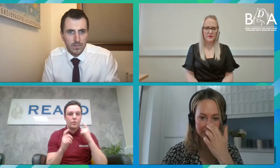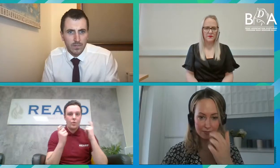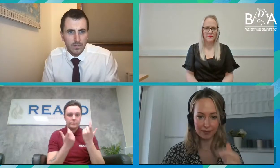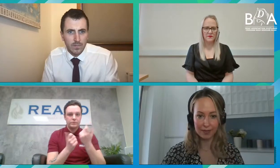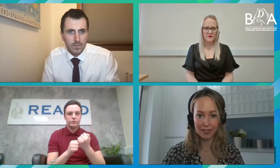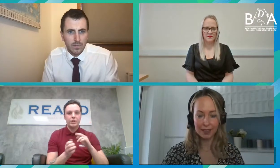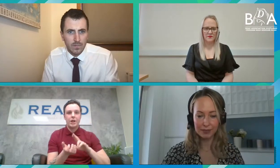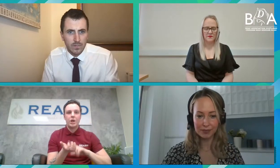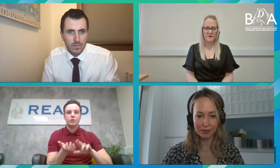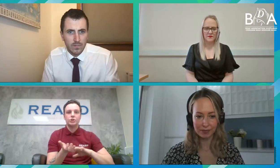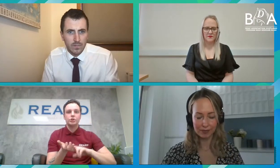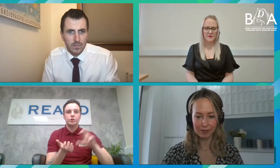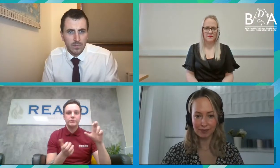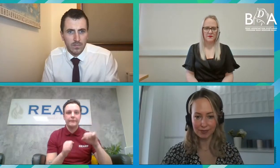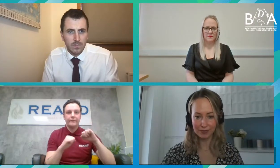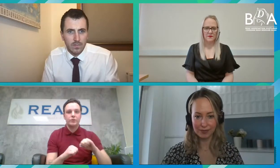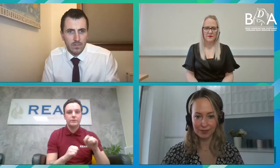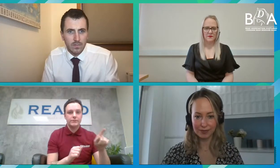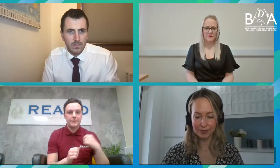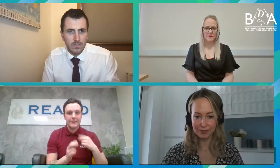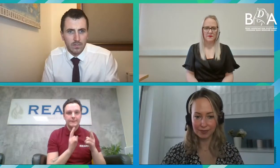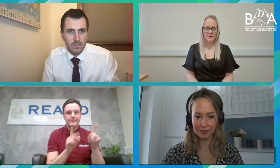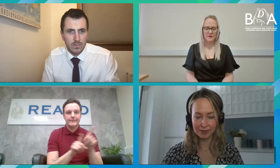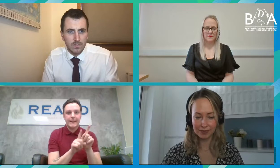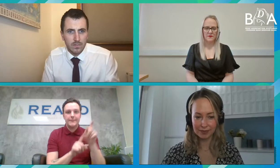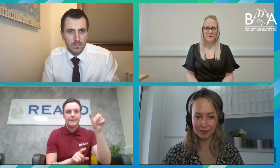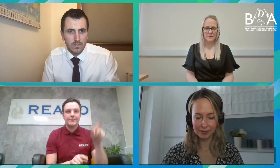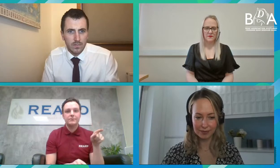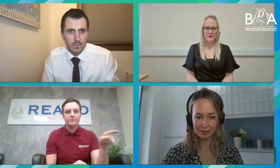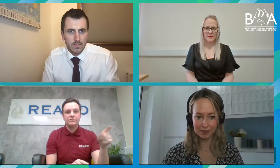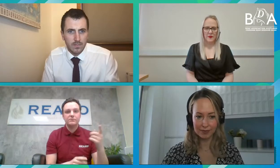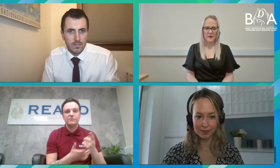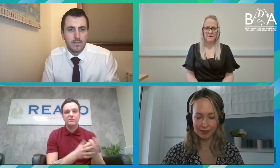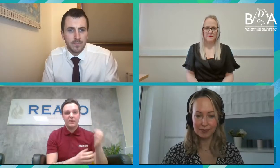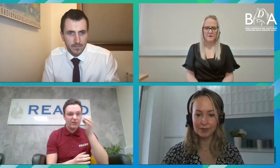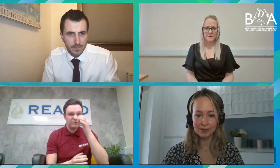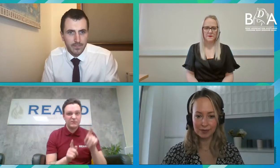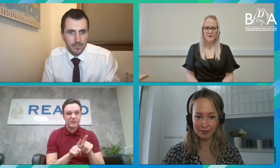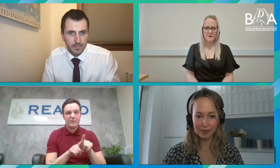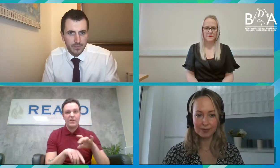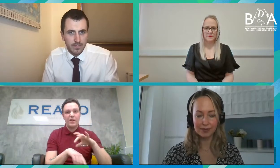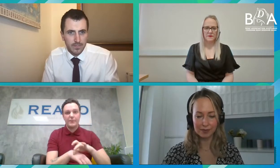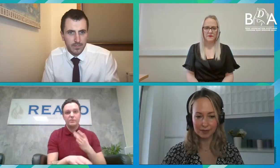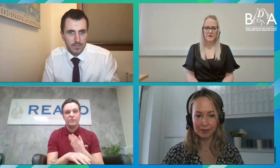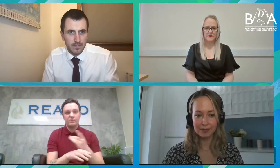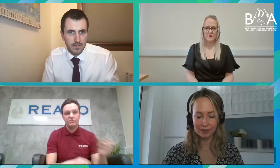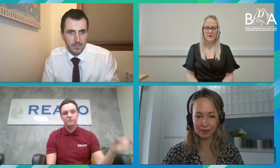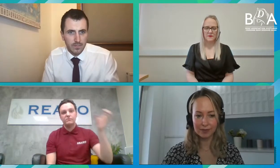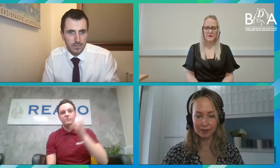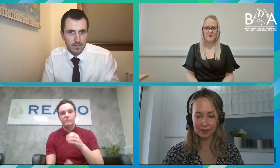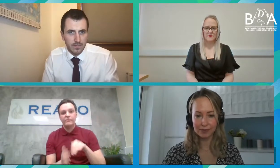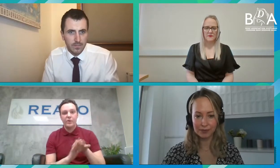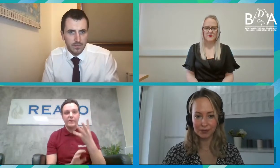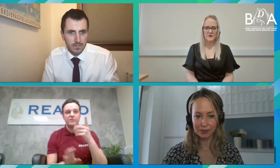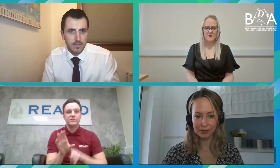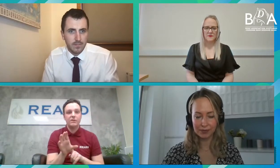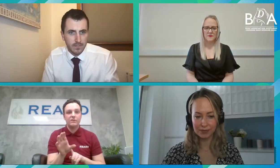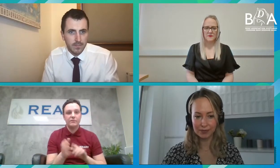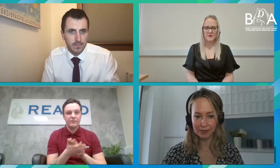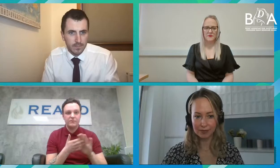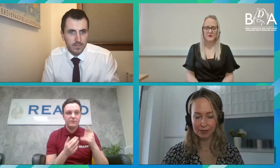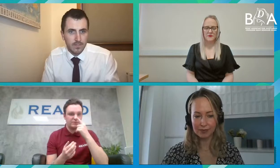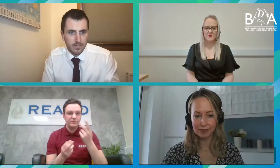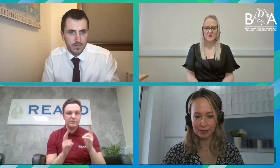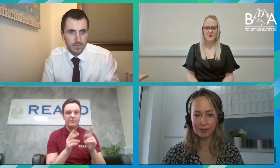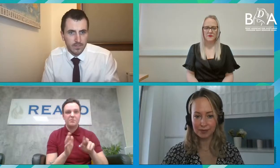So when I was at college, as part of the HNC furniture class college, you would have access